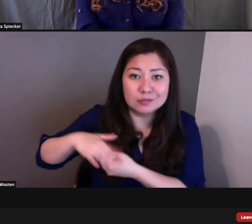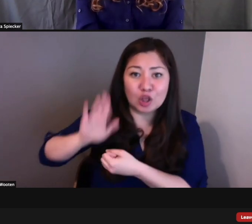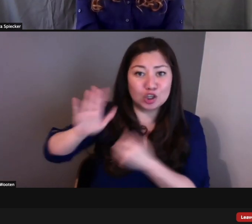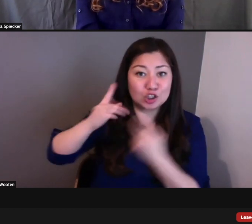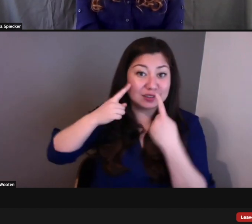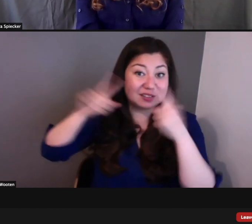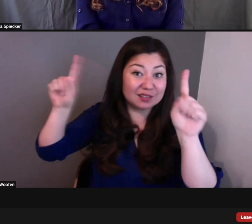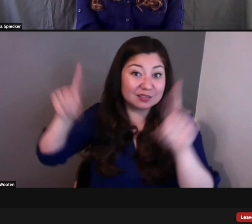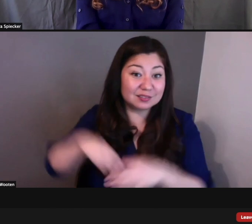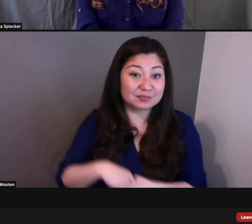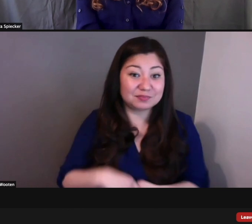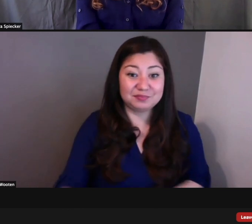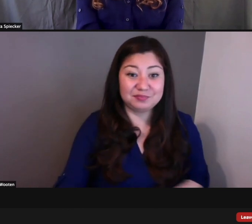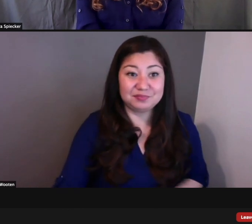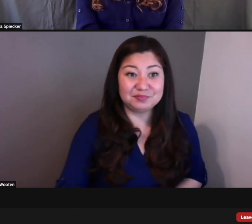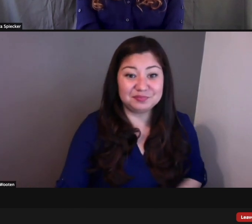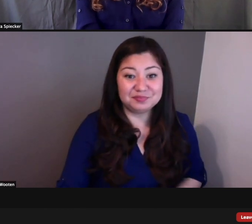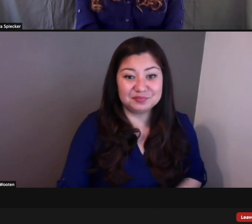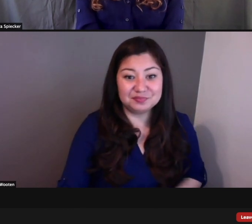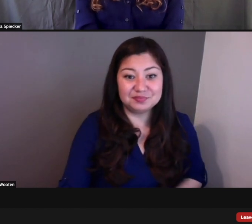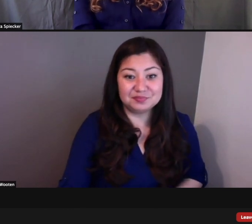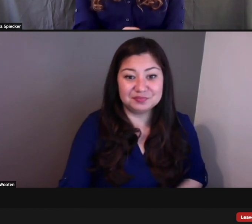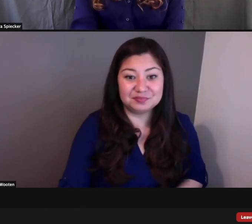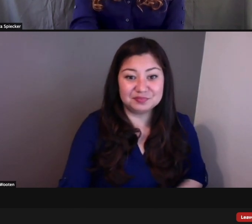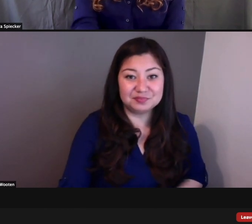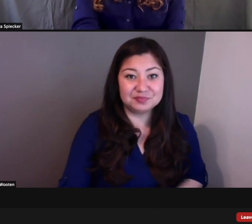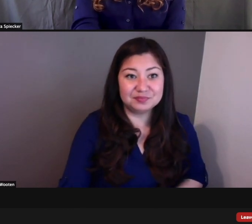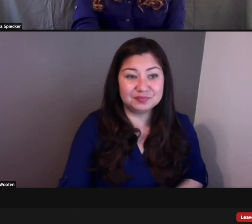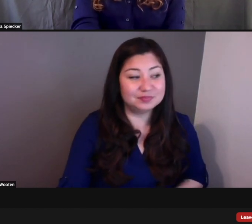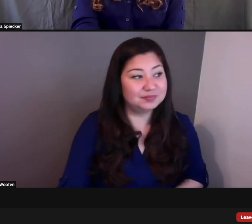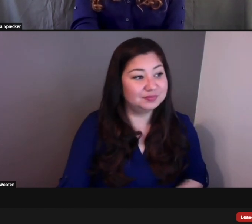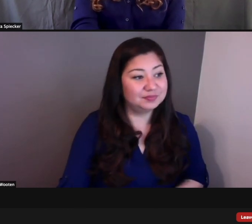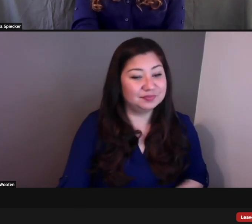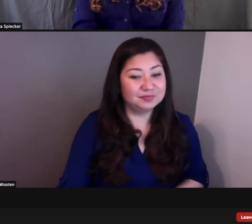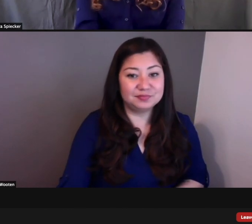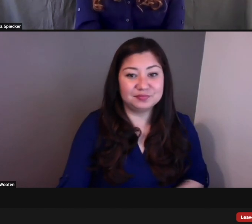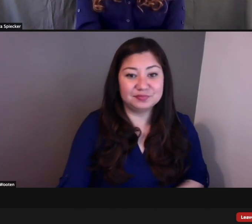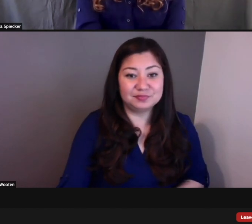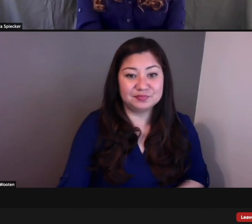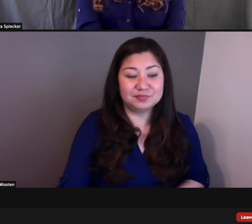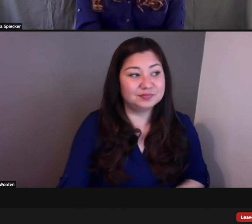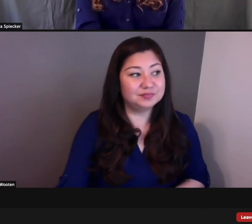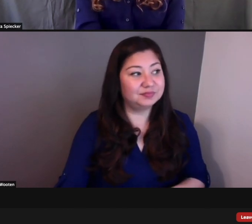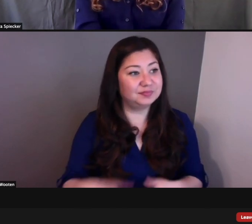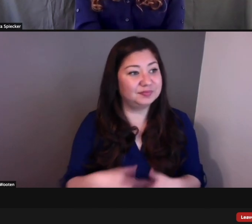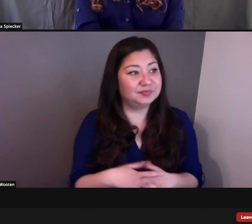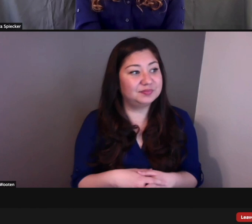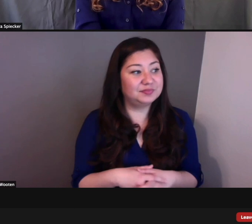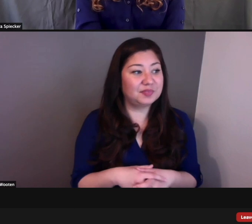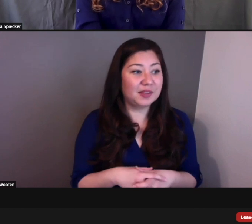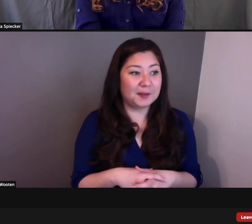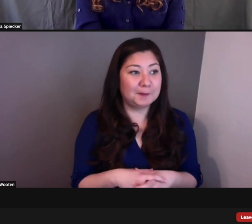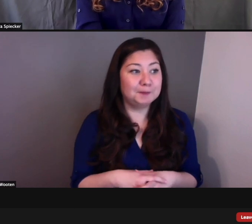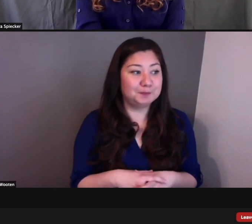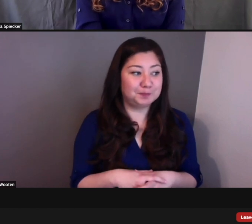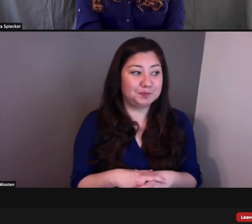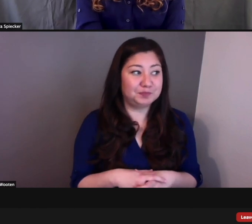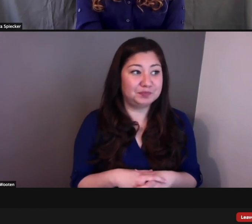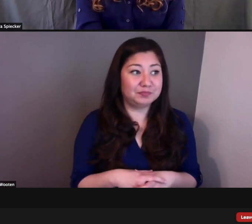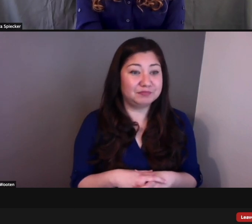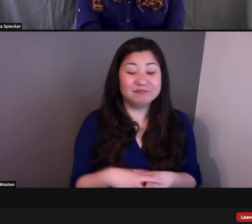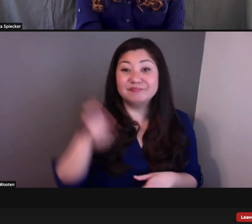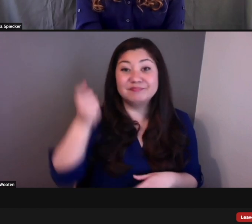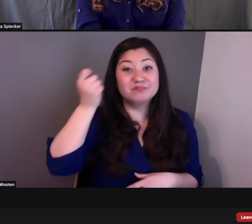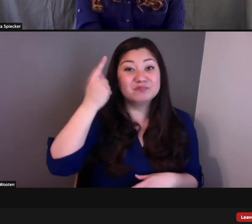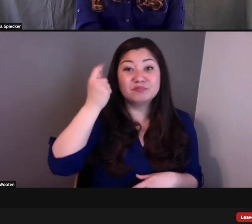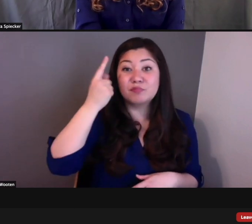So when we are teaching deaf students, and I'm guilty of this as well, if it's a challenging concept, so it's important to understand